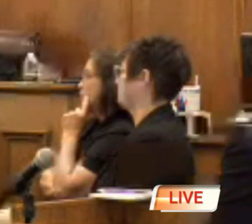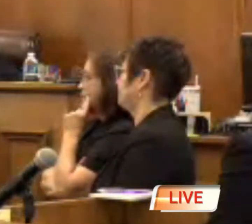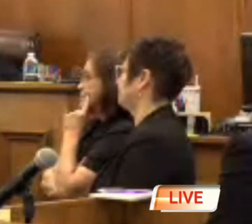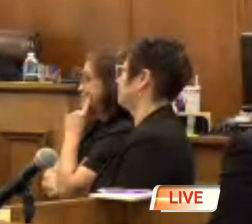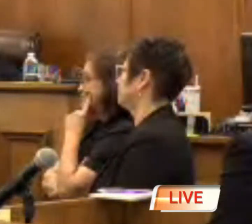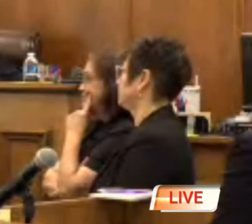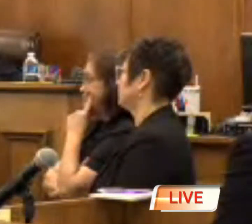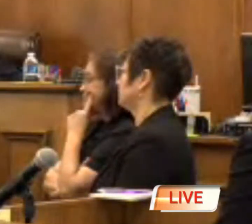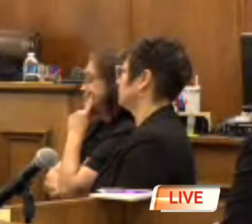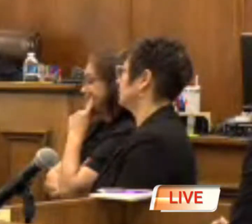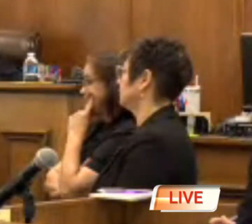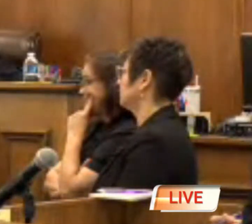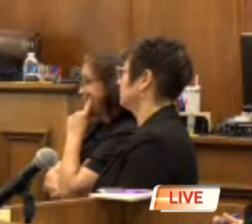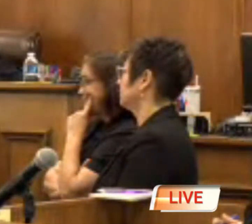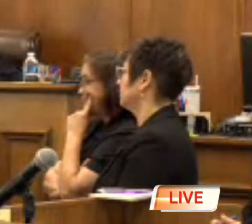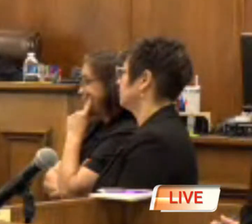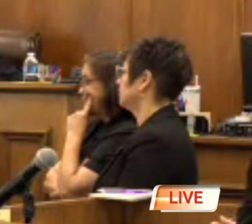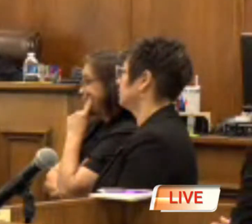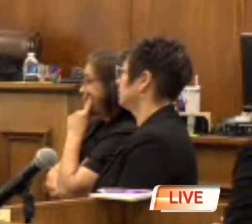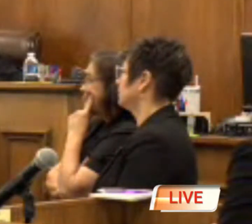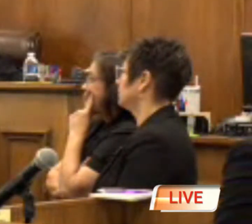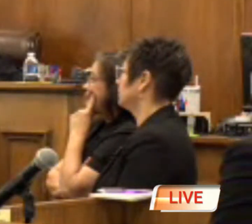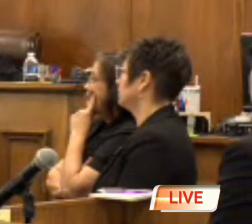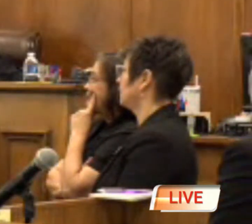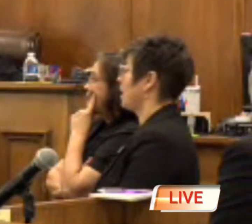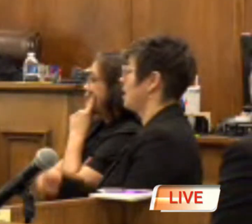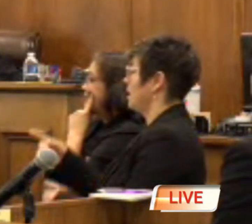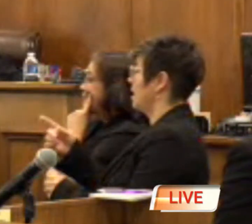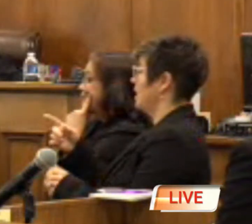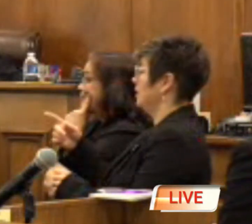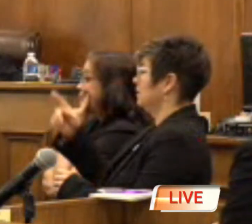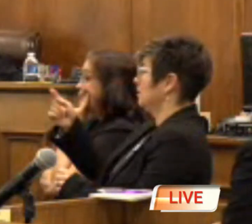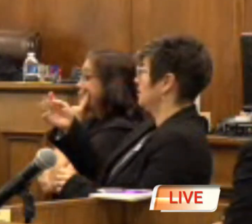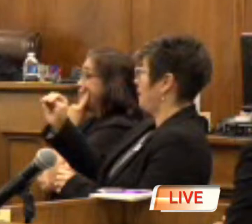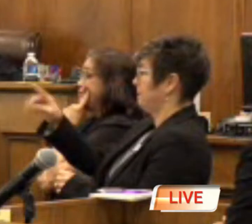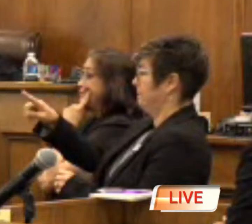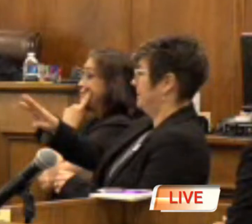yes, correct. And those messages were never returned?